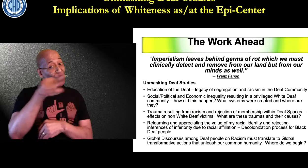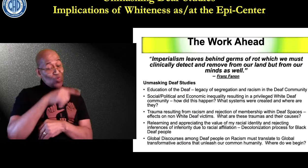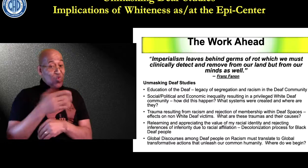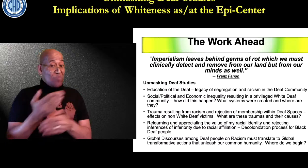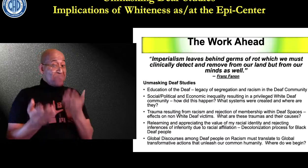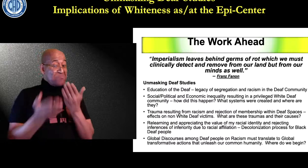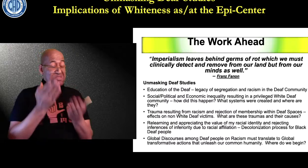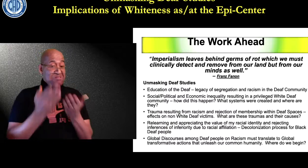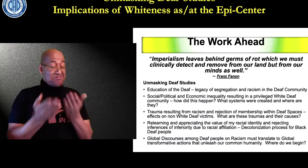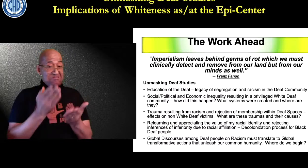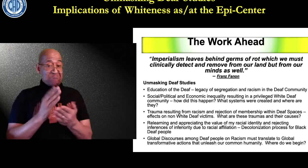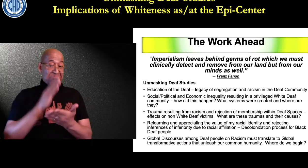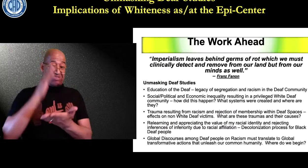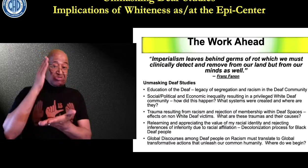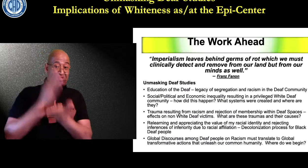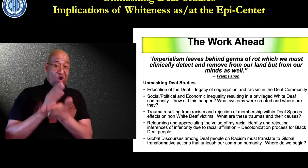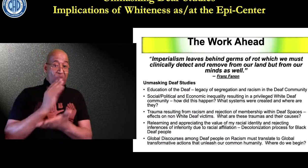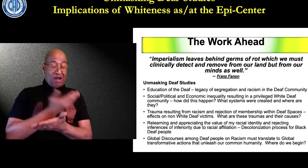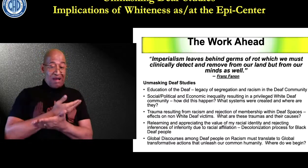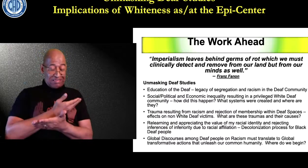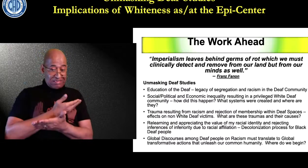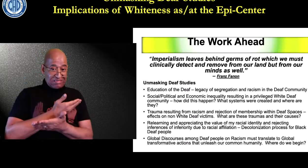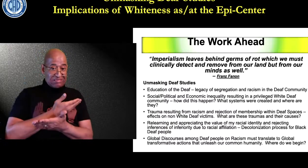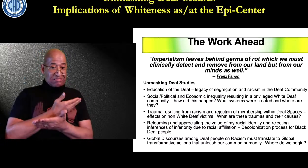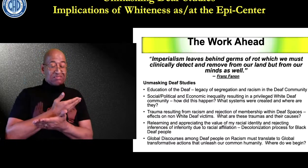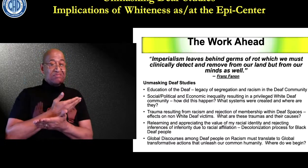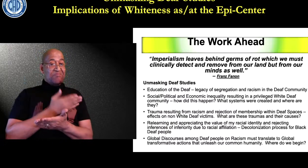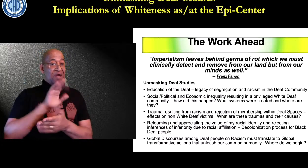community, how we protest, how we resist.